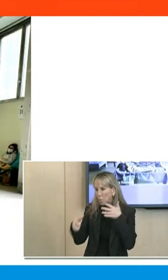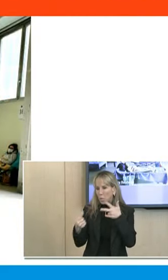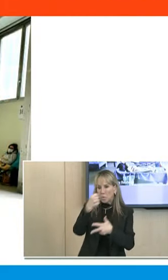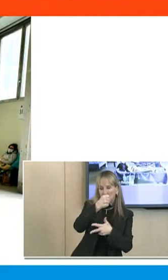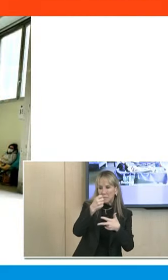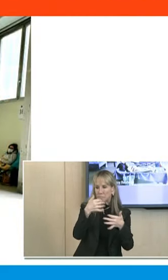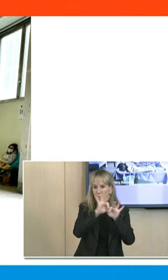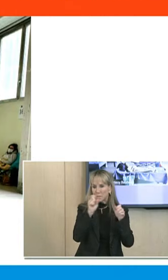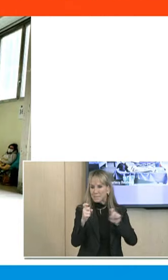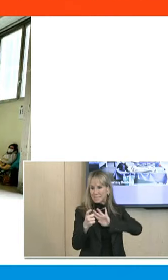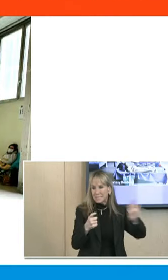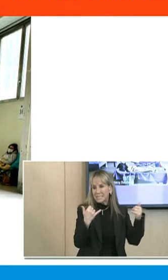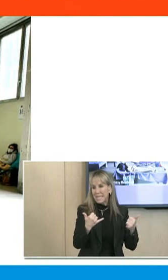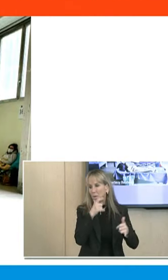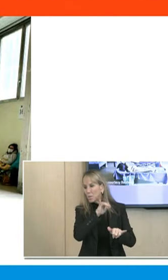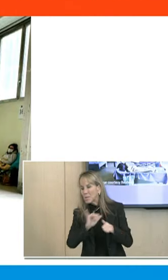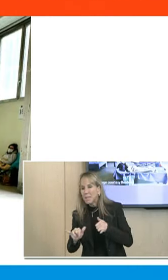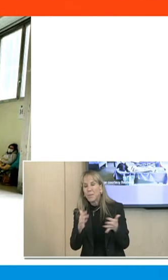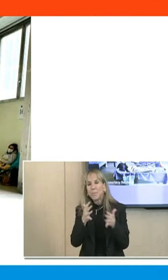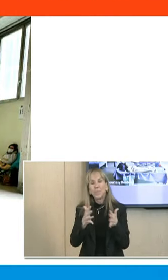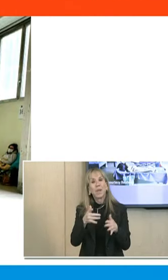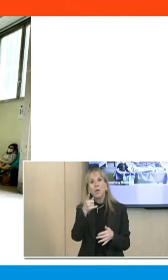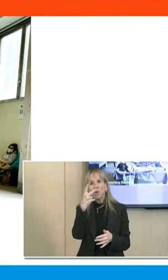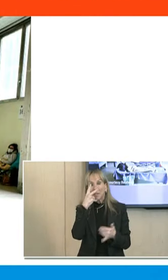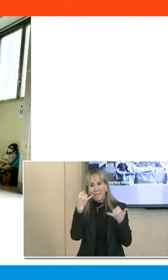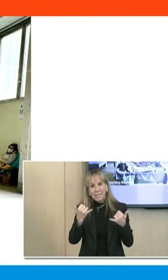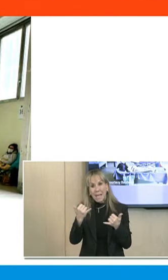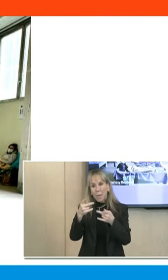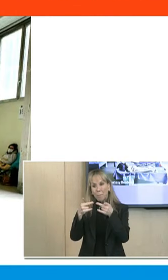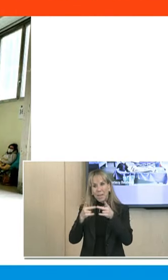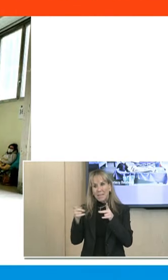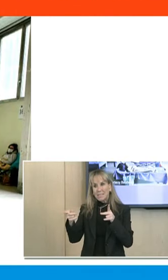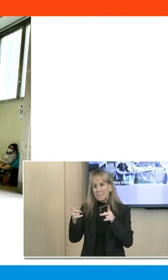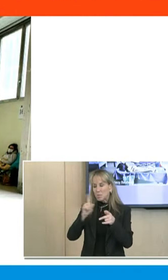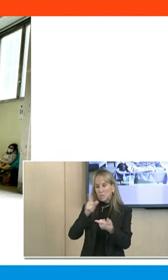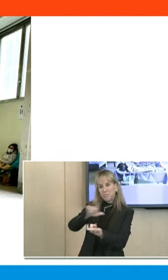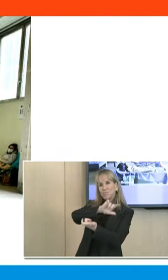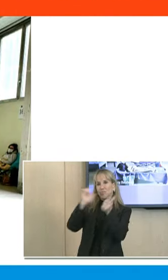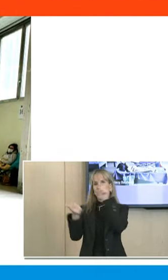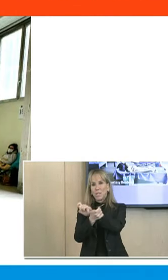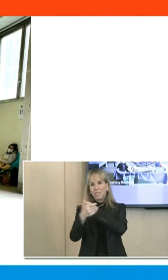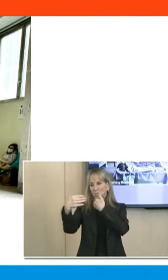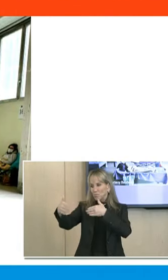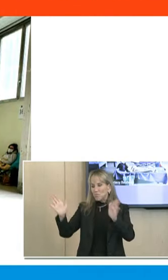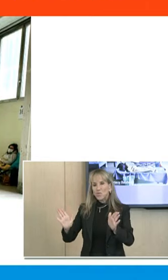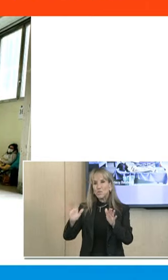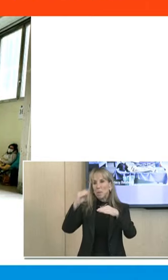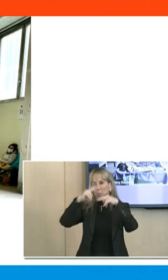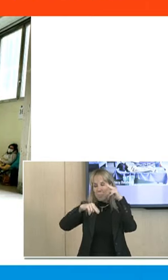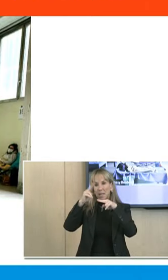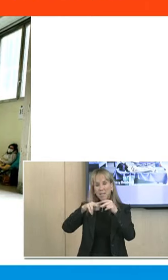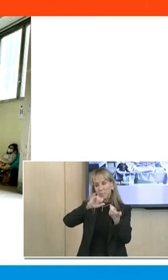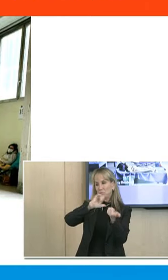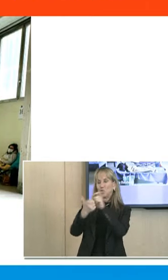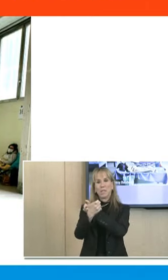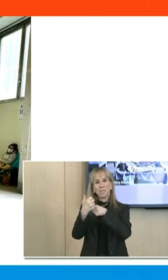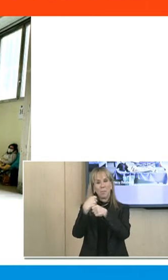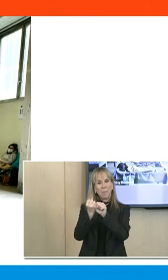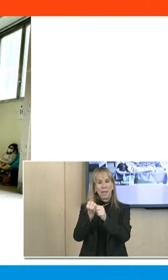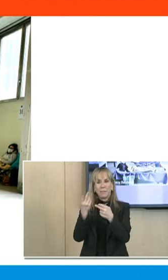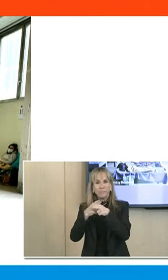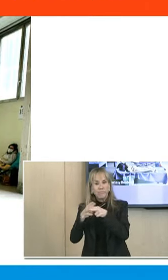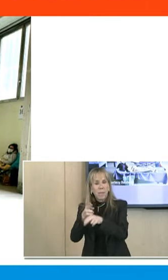The things you see when areas that are not designed to be hospitals or what have to be converted into hospitals. For our region